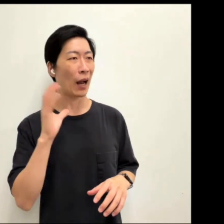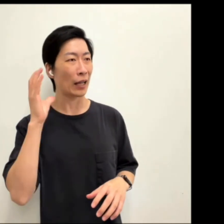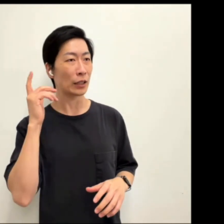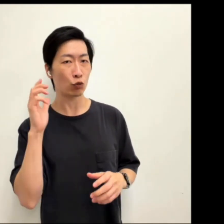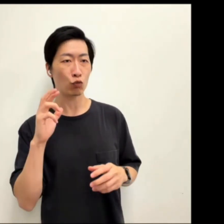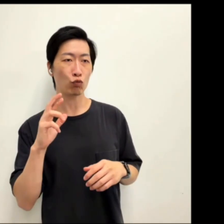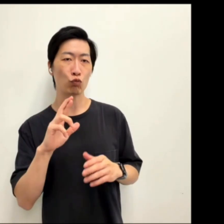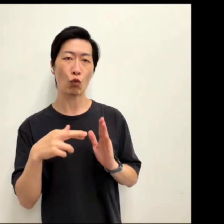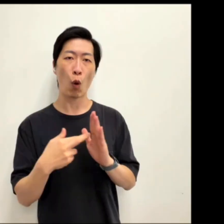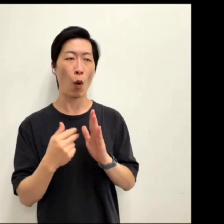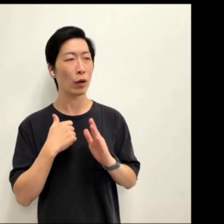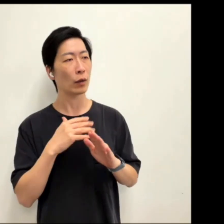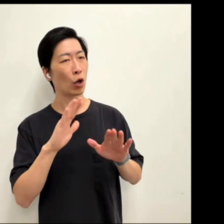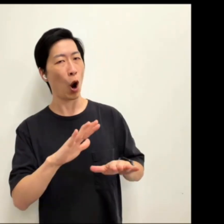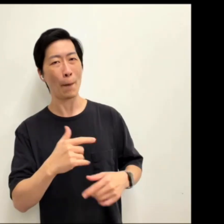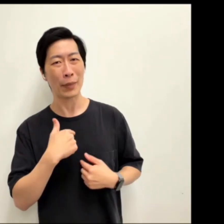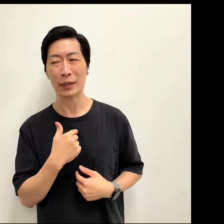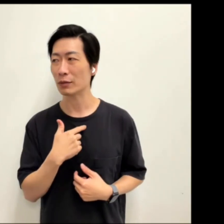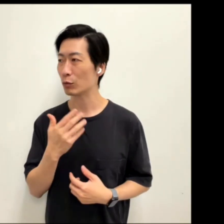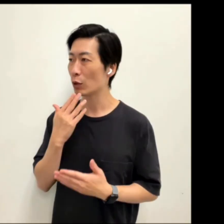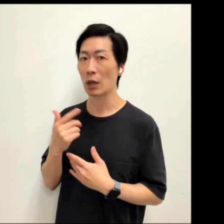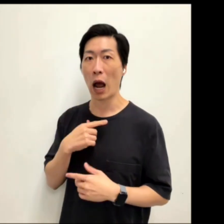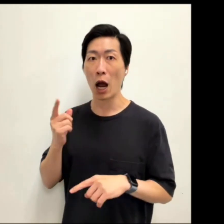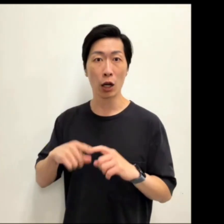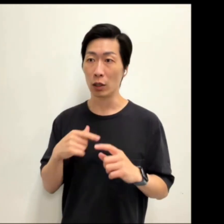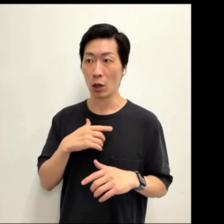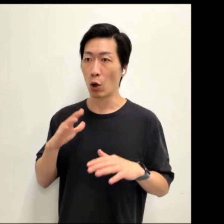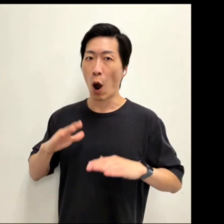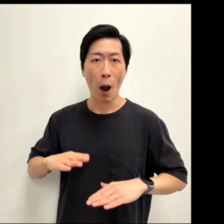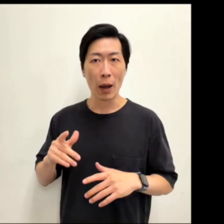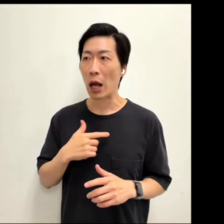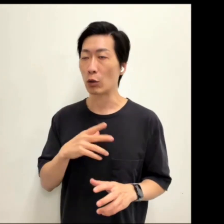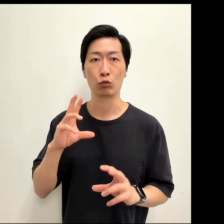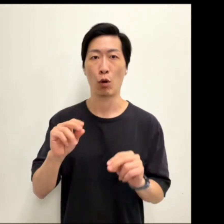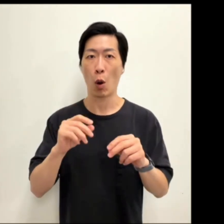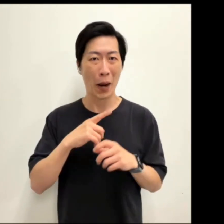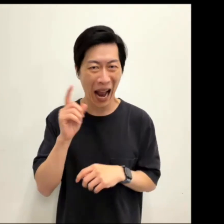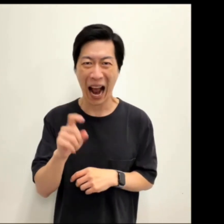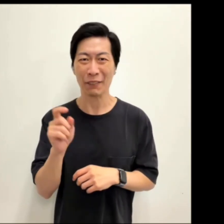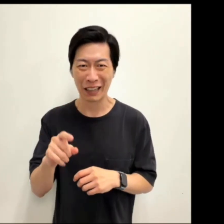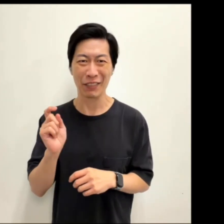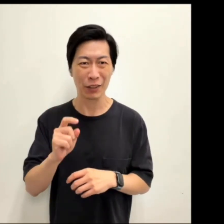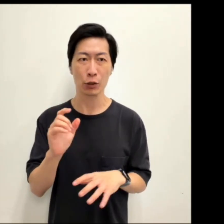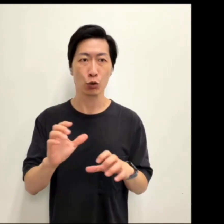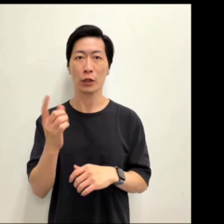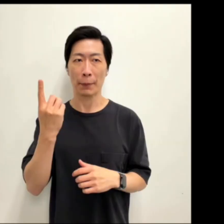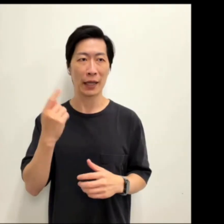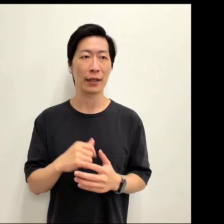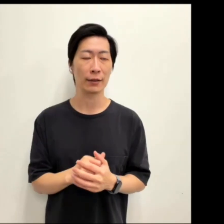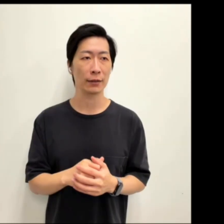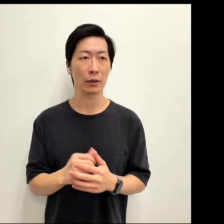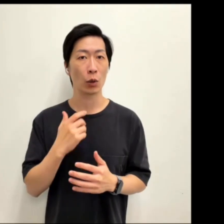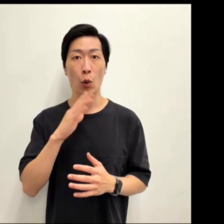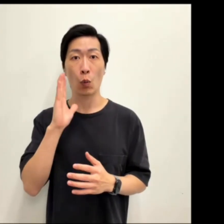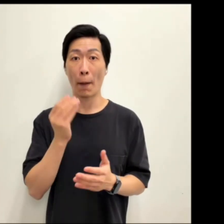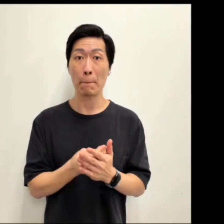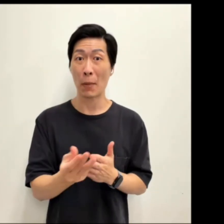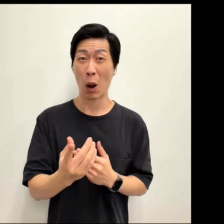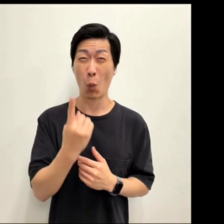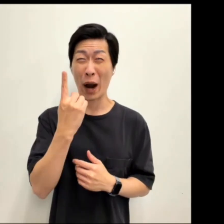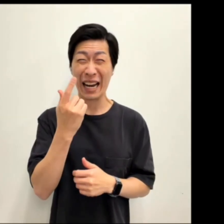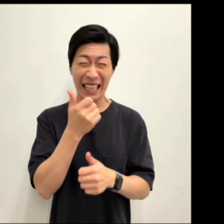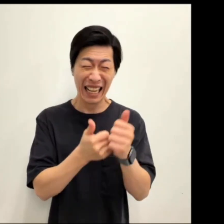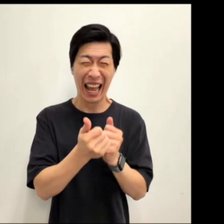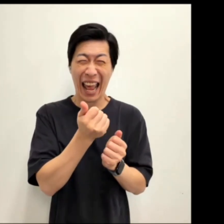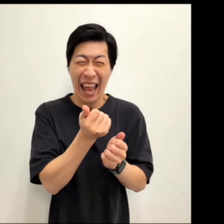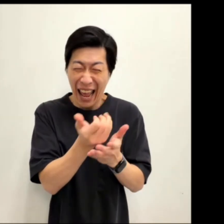his role is to like calm me down and he's very good at that. But I just couldn't be calmed down from this. I'm like, no. We got to do something here.